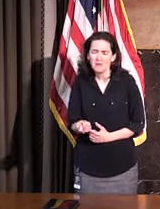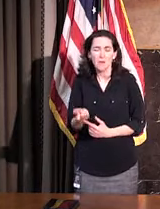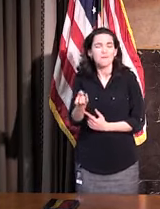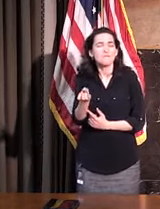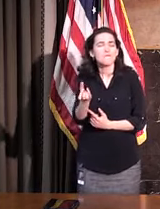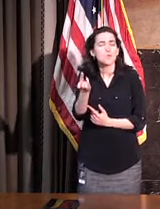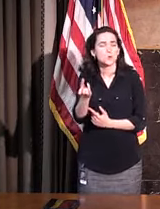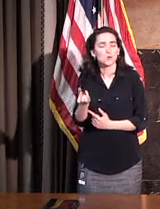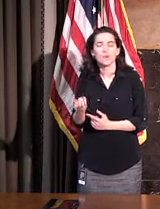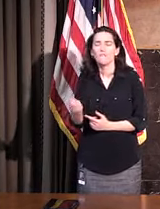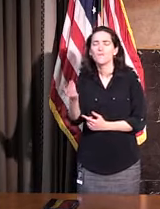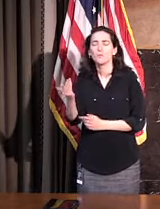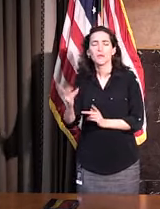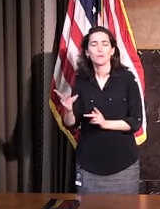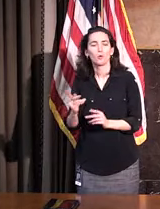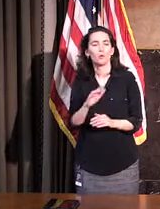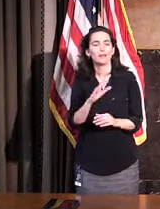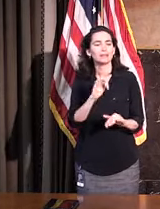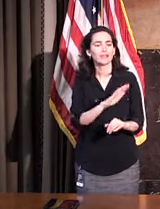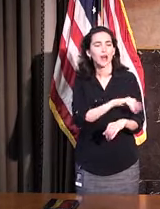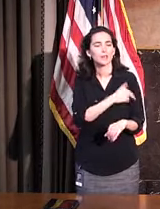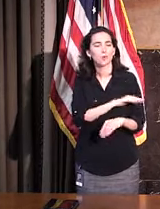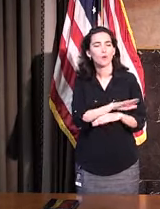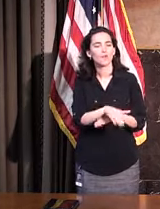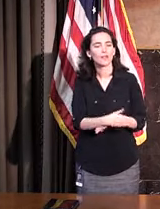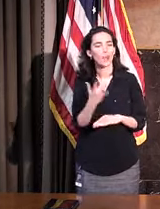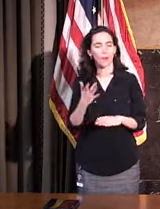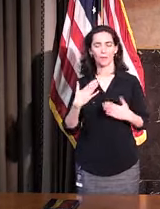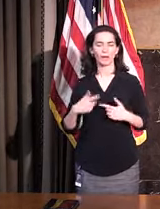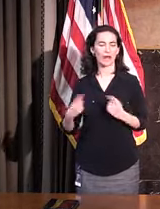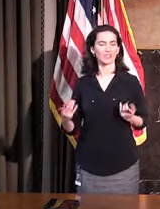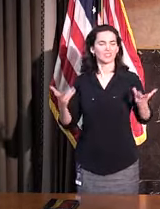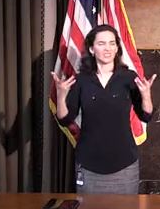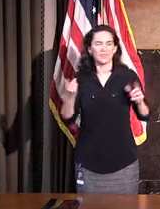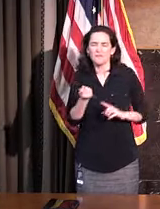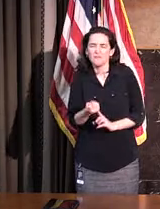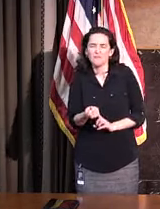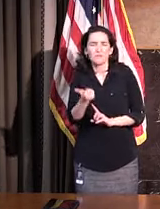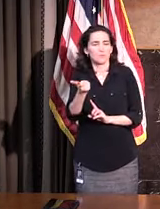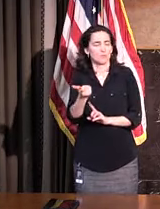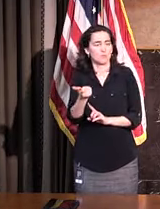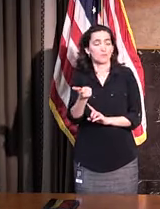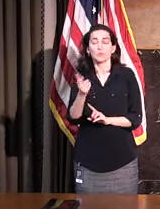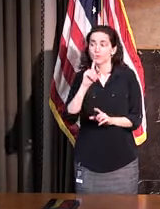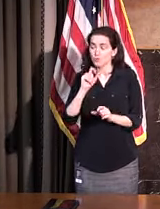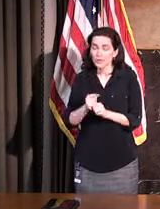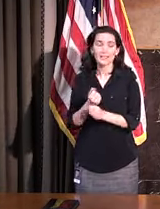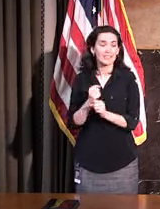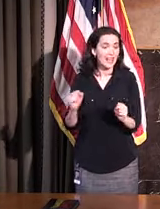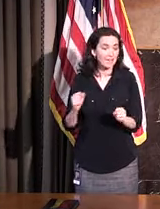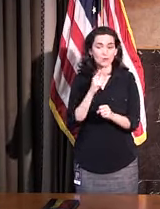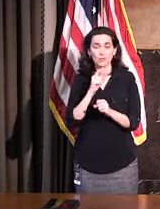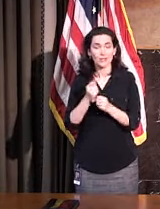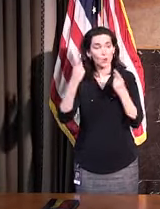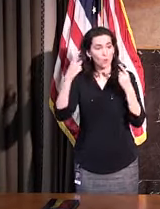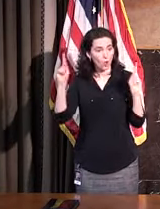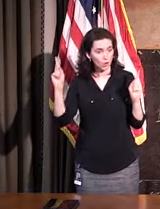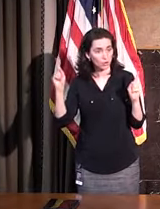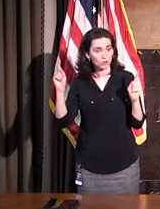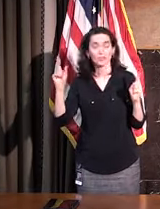spend one night in a hospital because of a reaction. And so these are safe, they are effective. This is how we're gonna